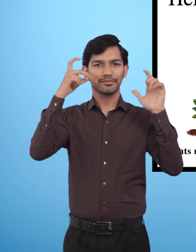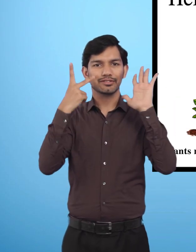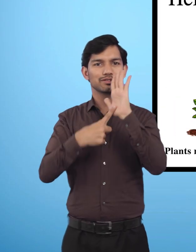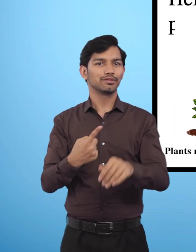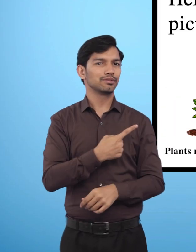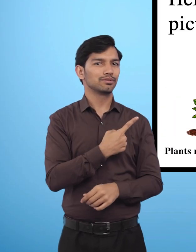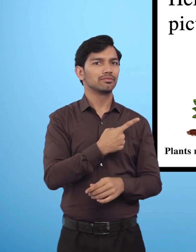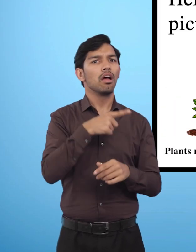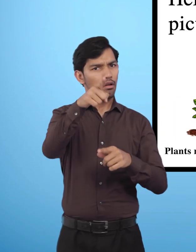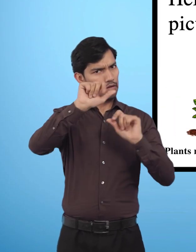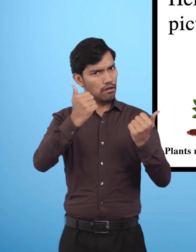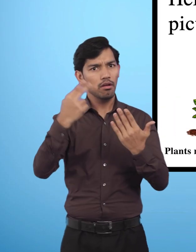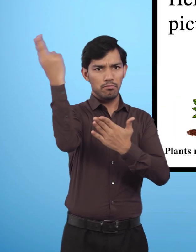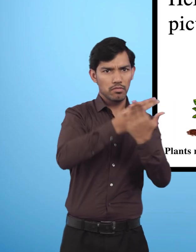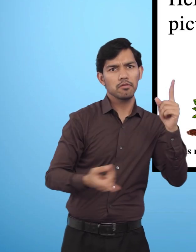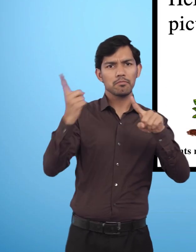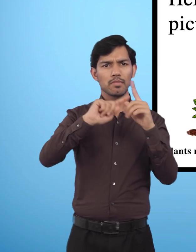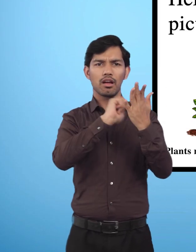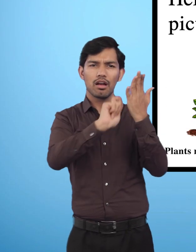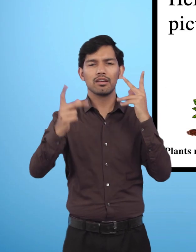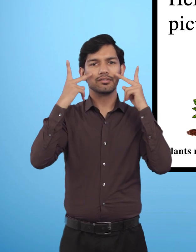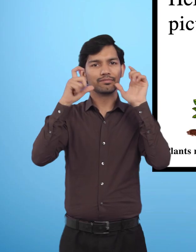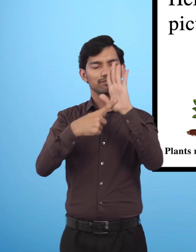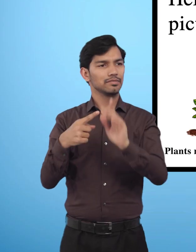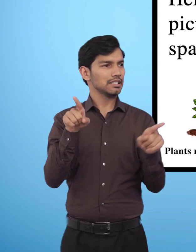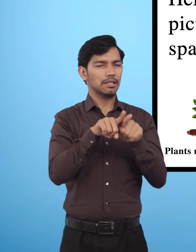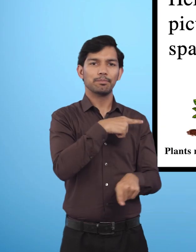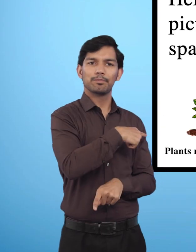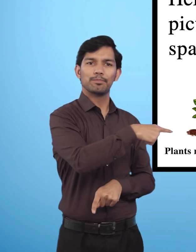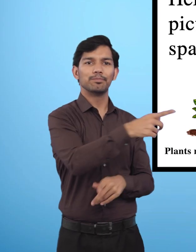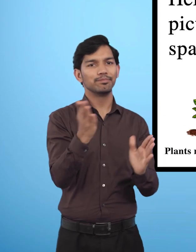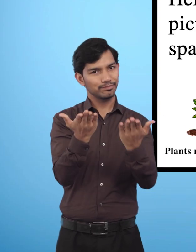Draw the pictures and write their descriptions in the space provided.